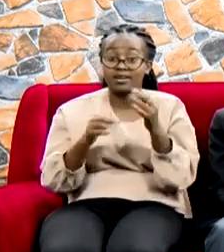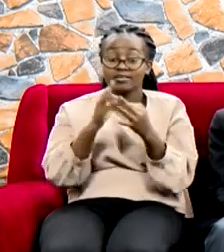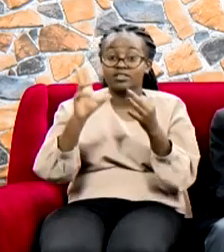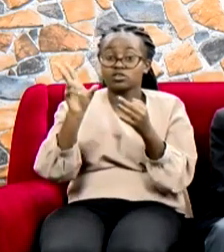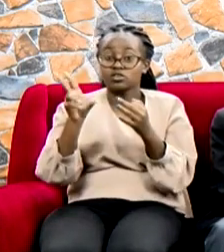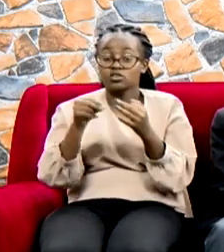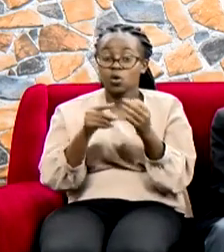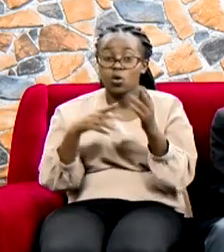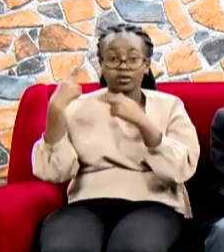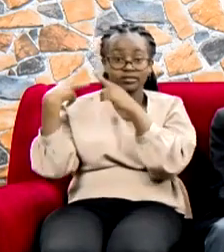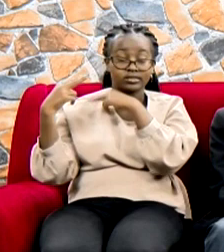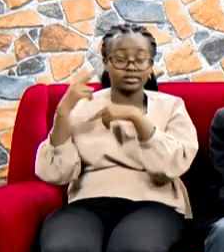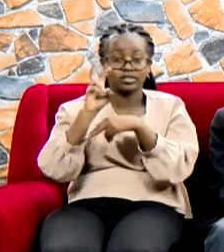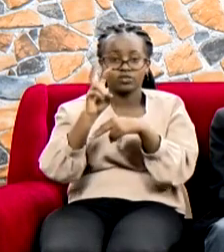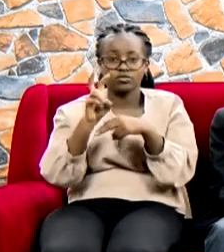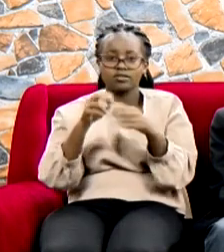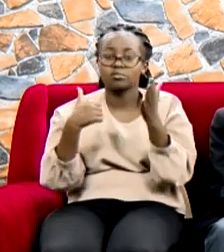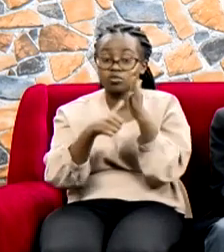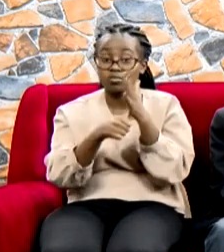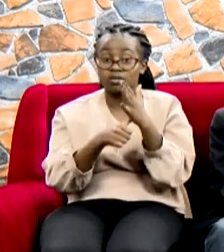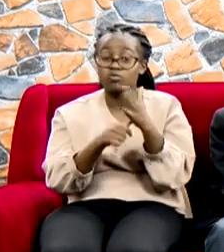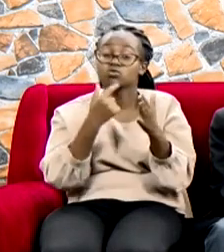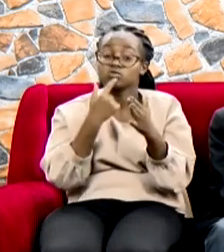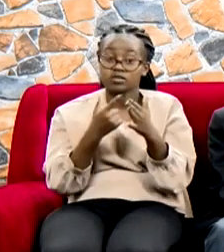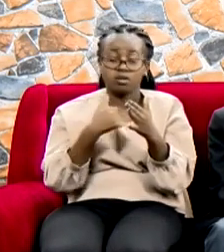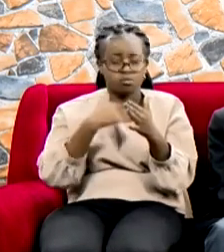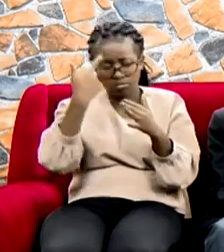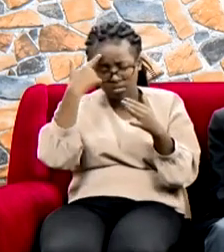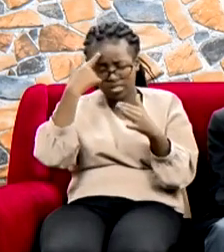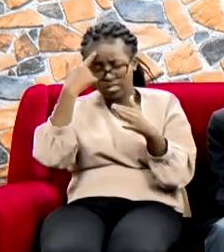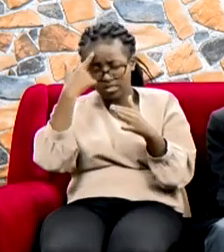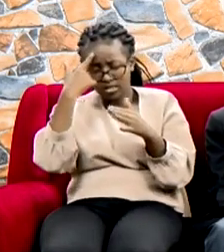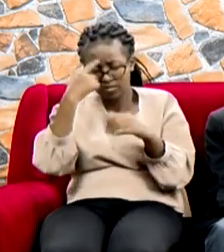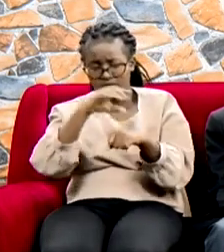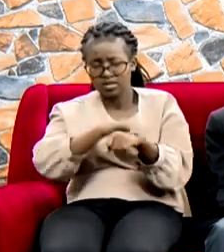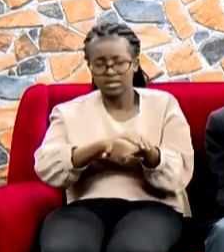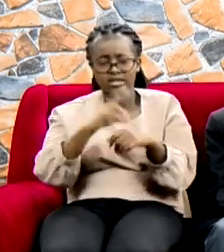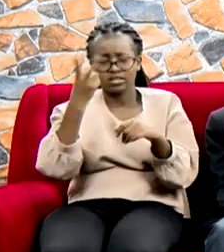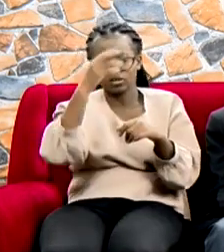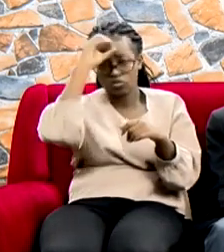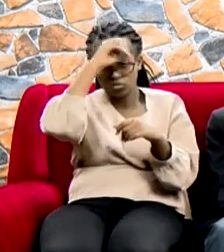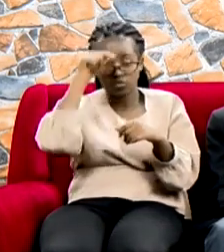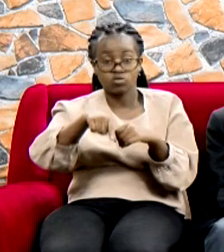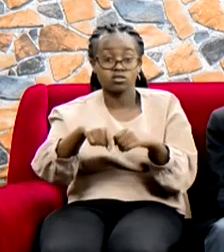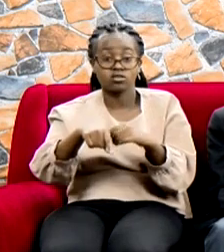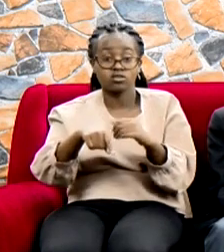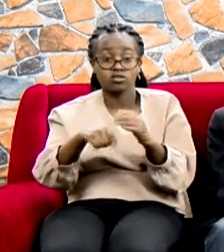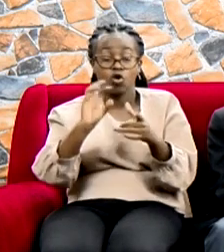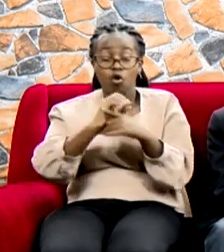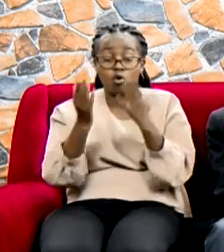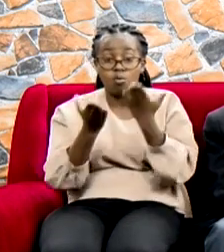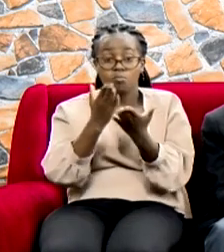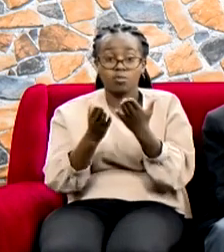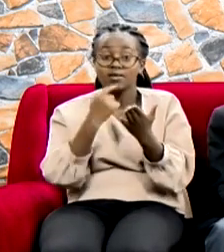no history and you've seen a red flag somewhere, then you should say, I think I need to get second opinion on this, or refer